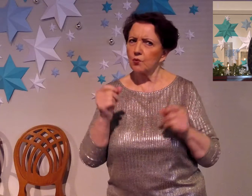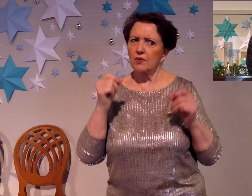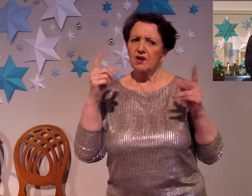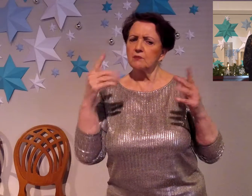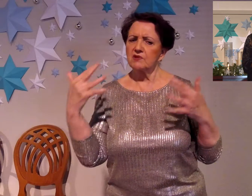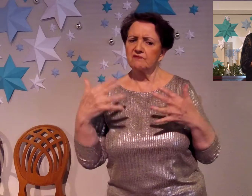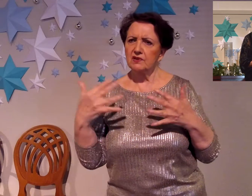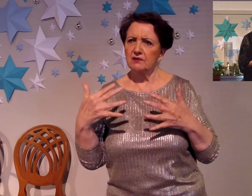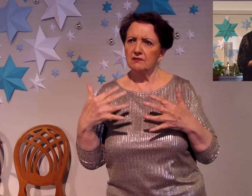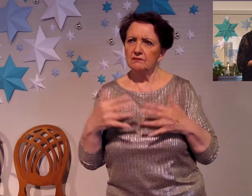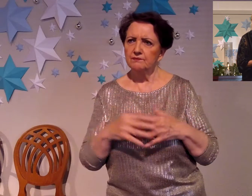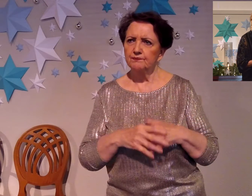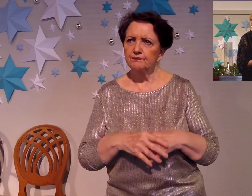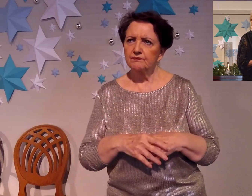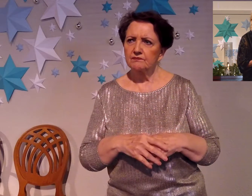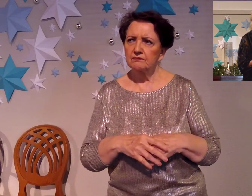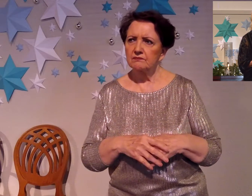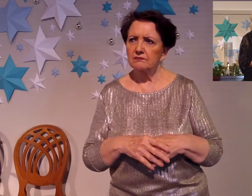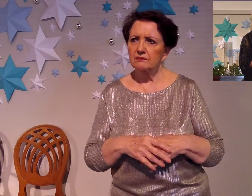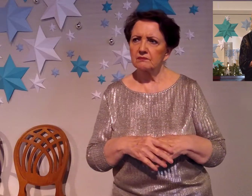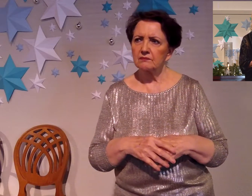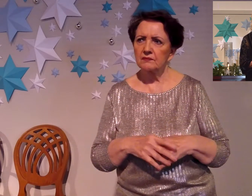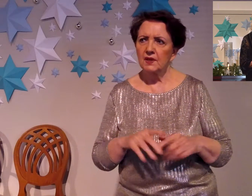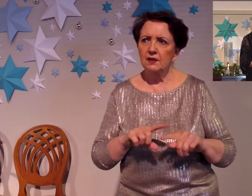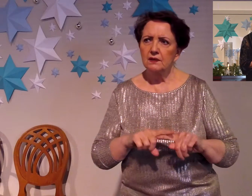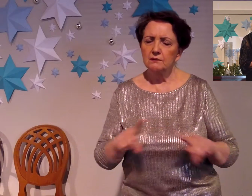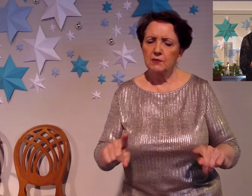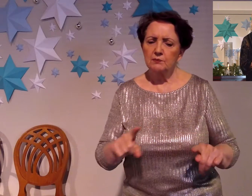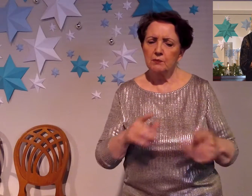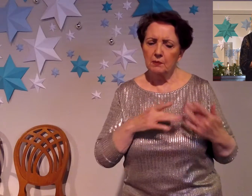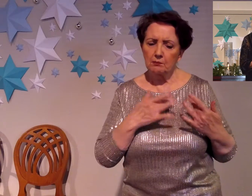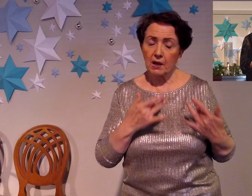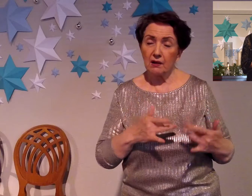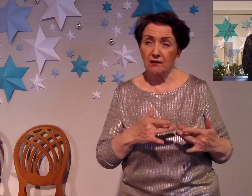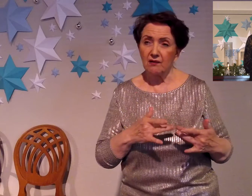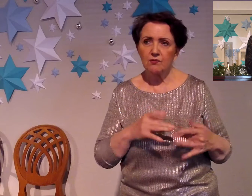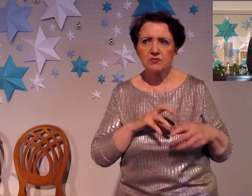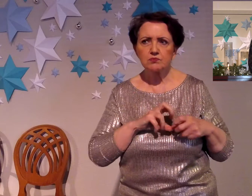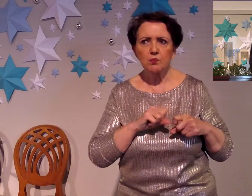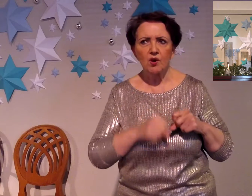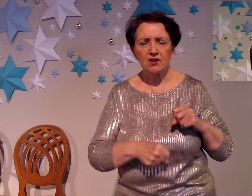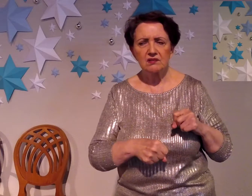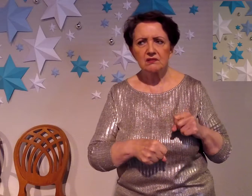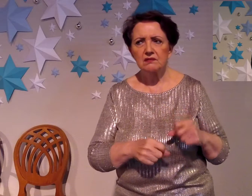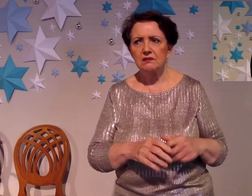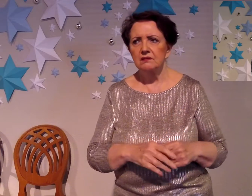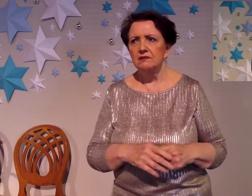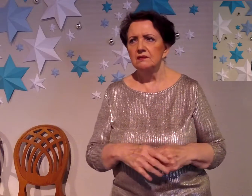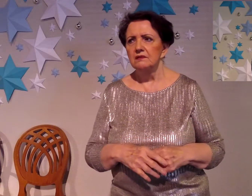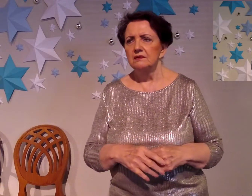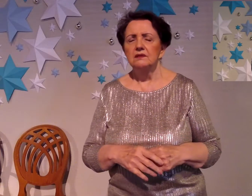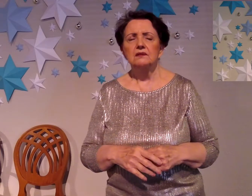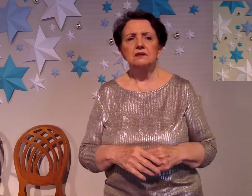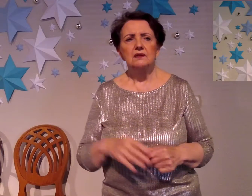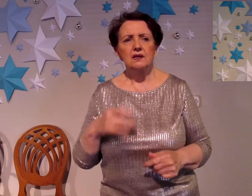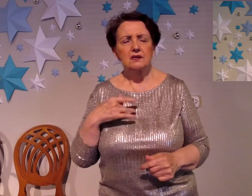that. And yet my heart was breaking, and I